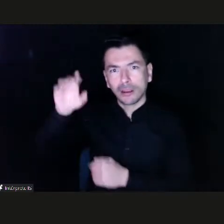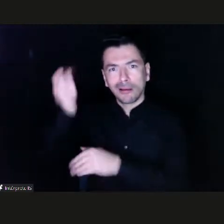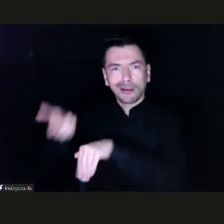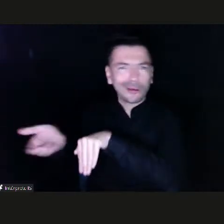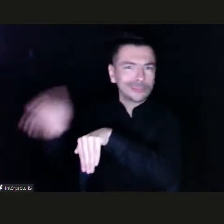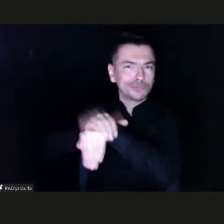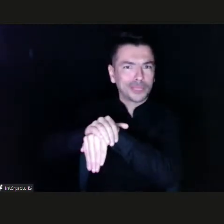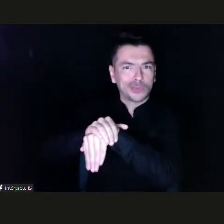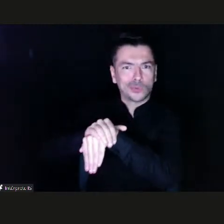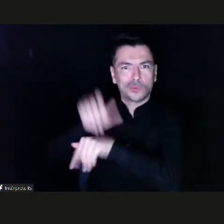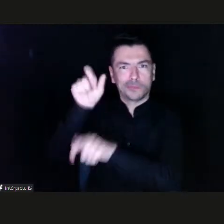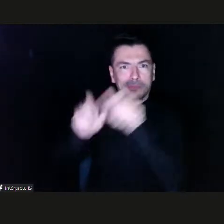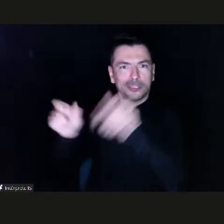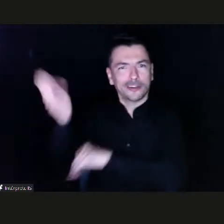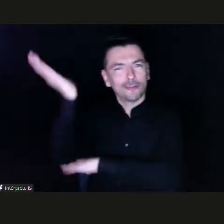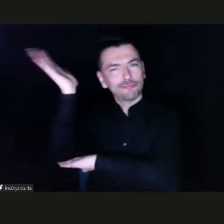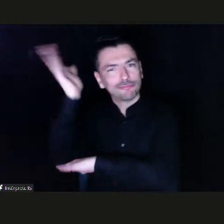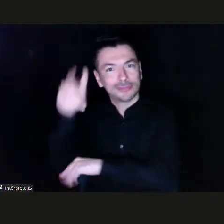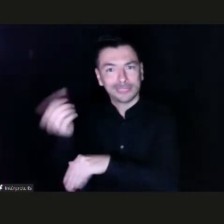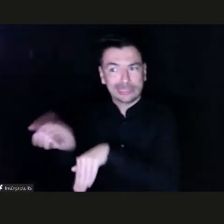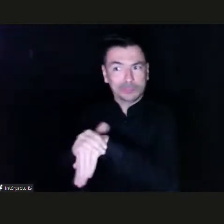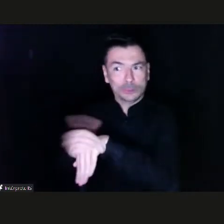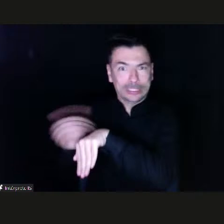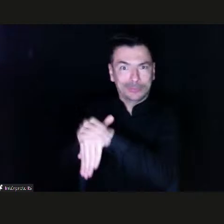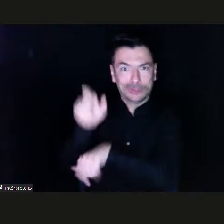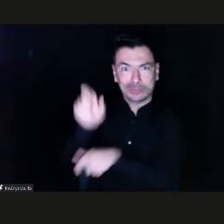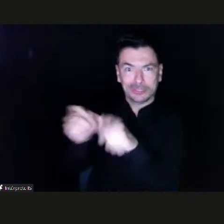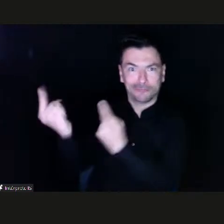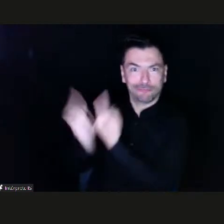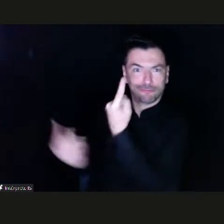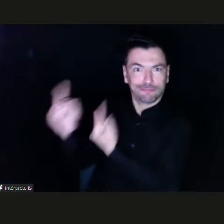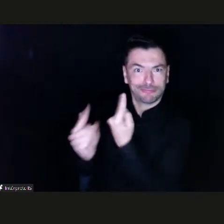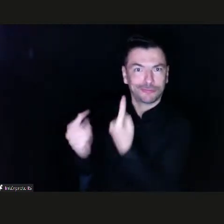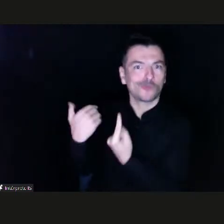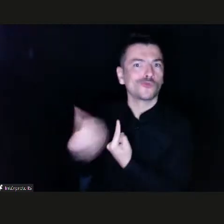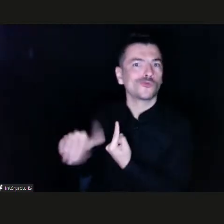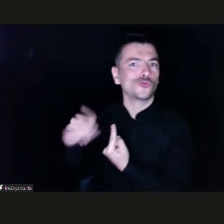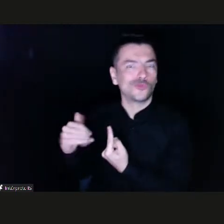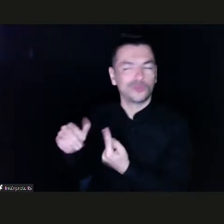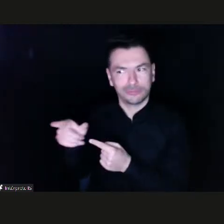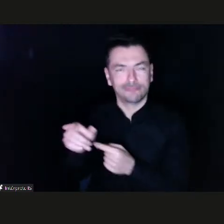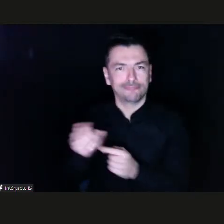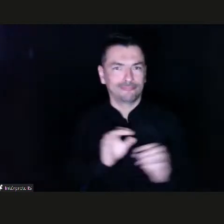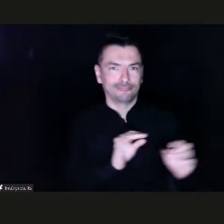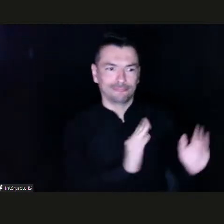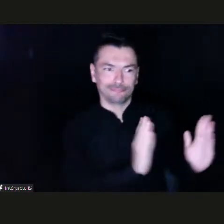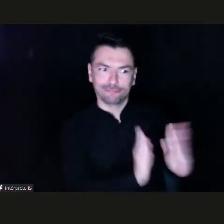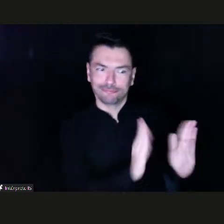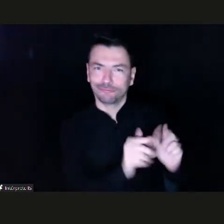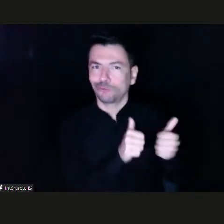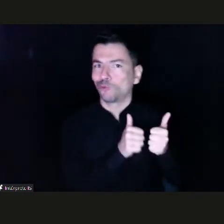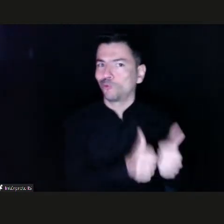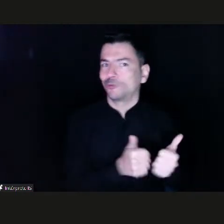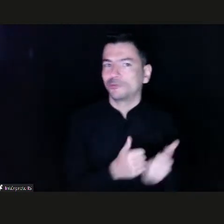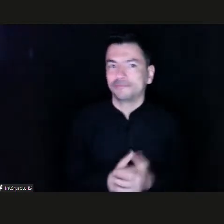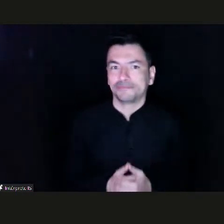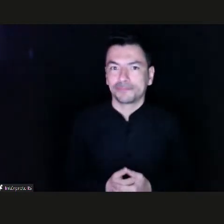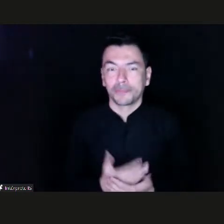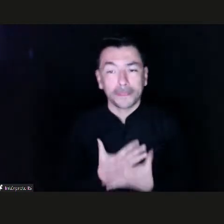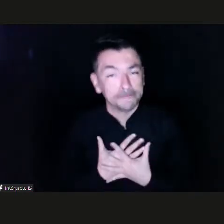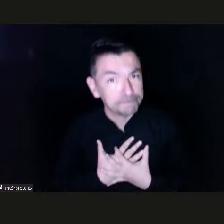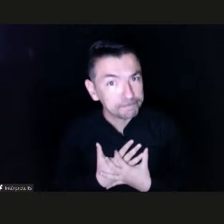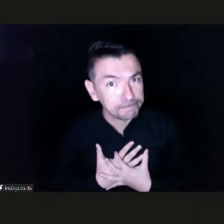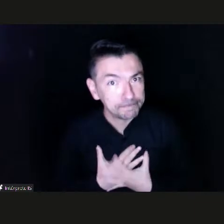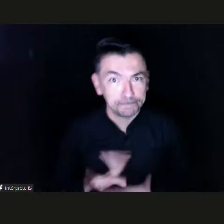is a new regional program. Usually we work in countries. We have 107 offices around the world. We